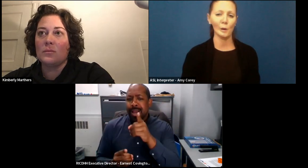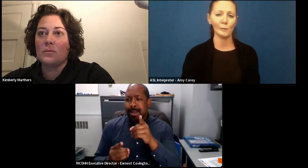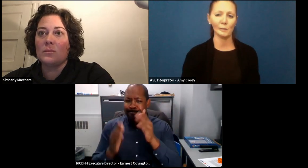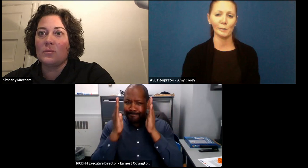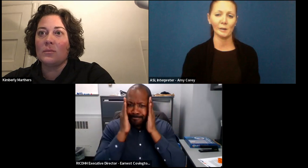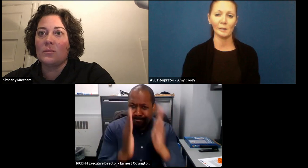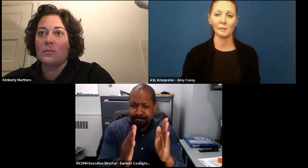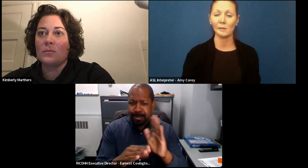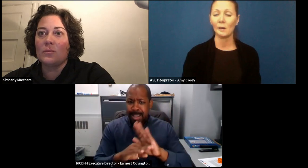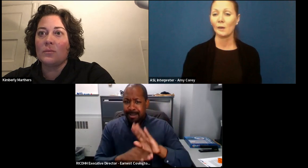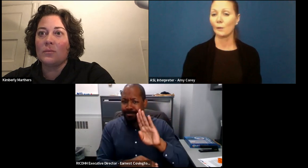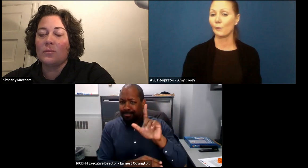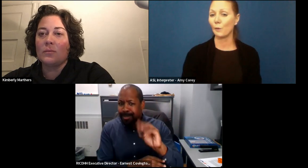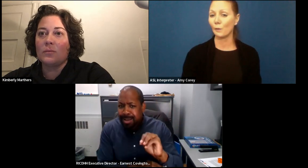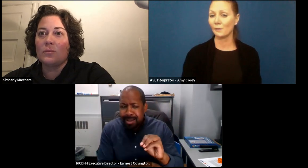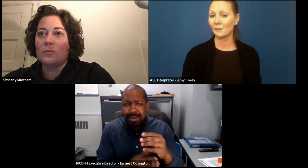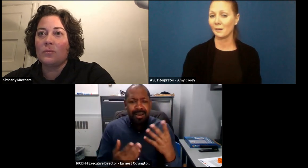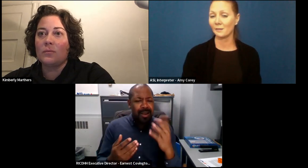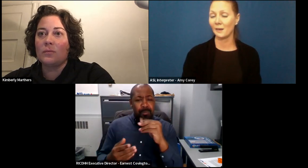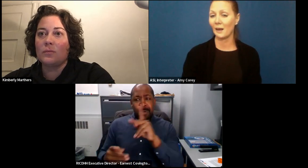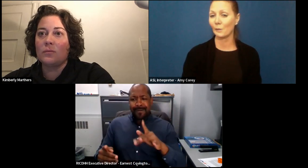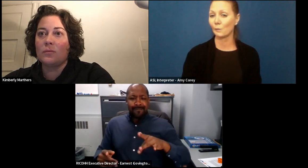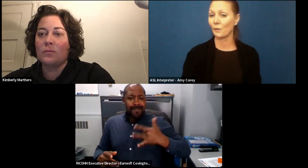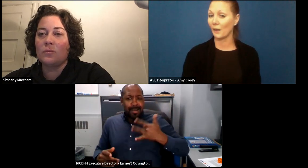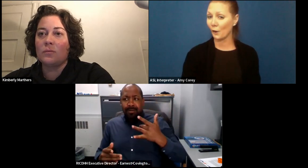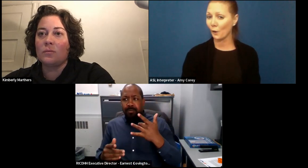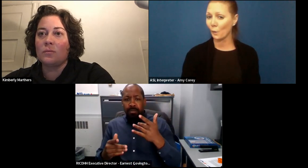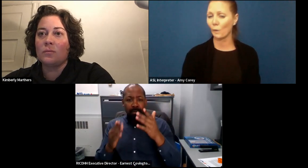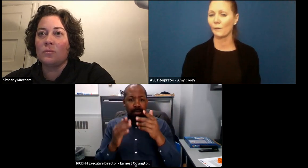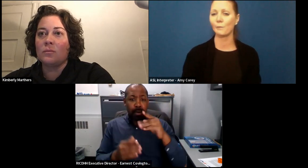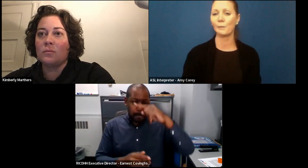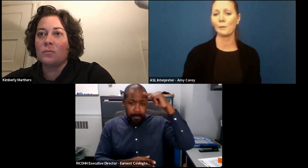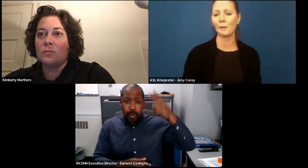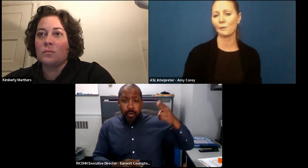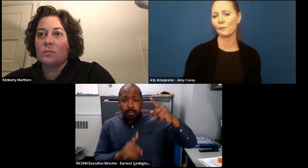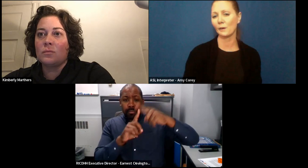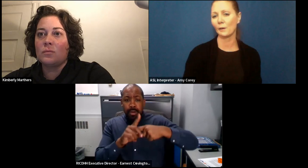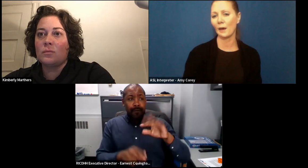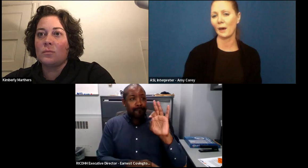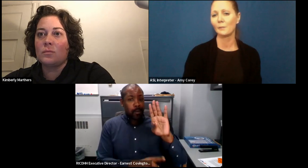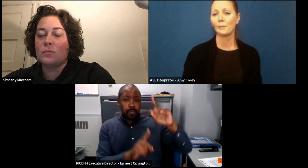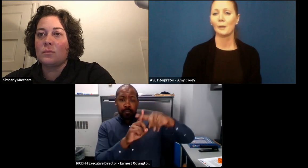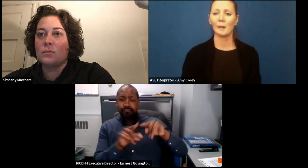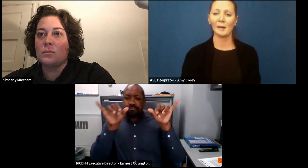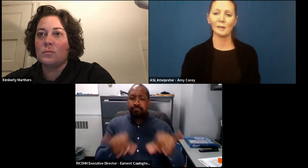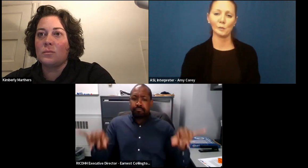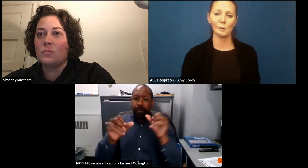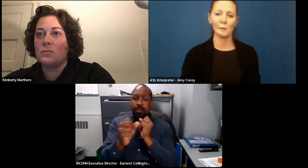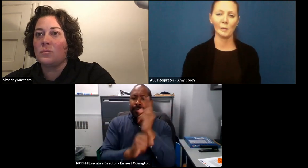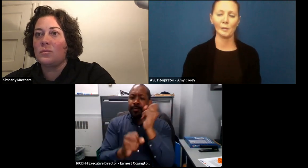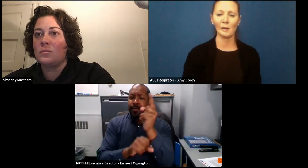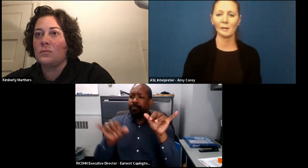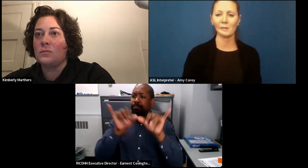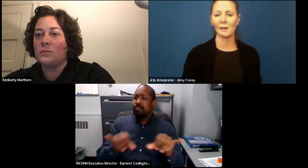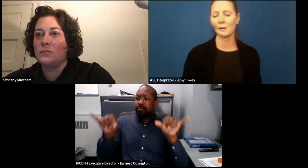don't know if it's because, the focus is not there, or if people may feel that Black History